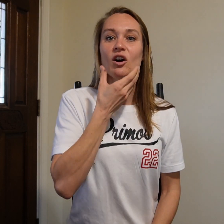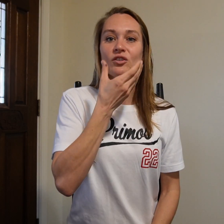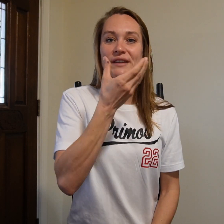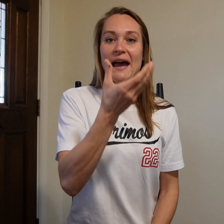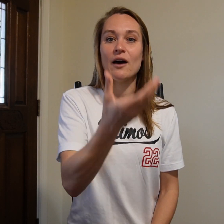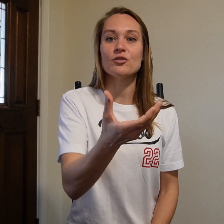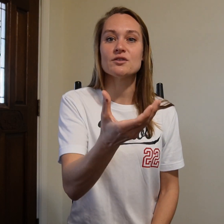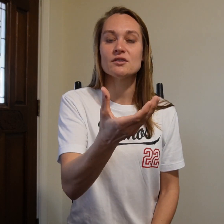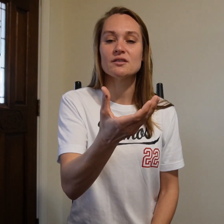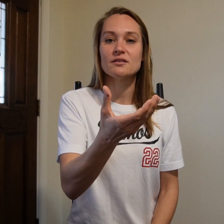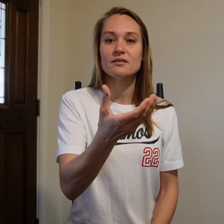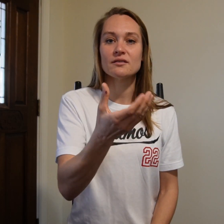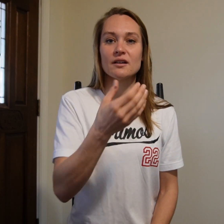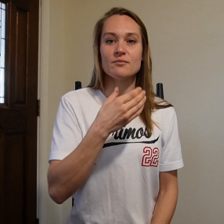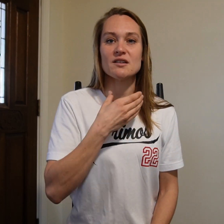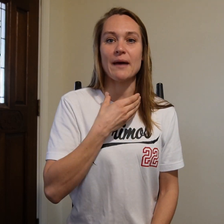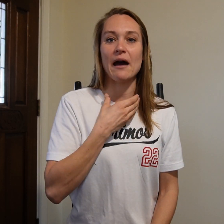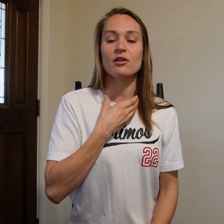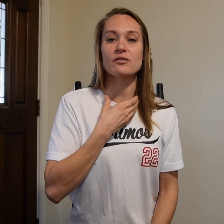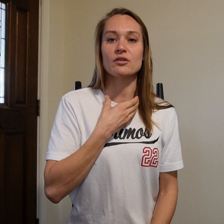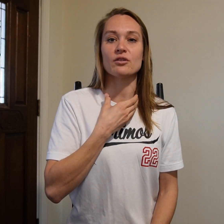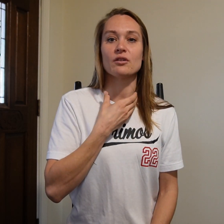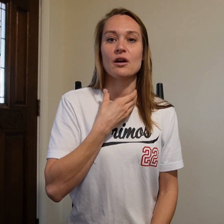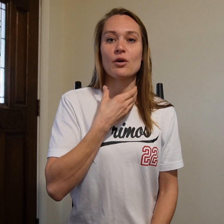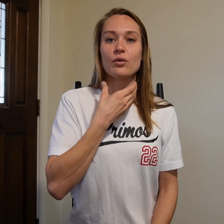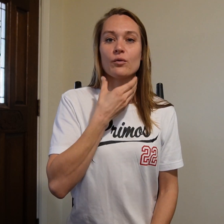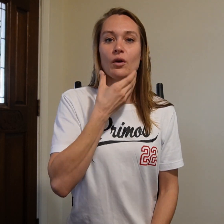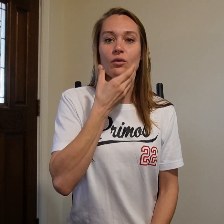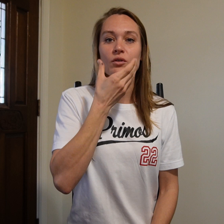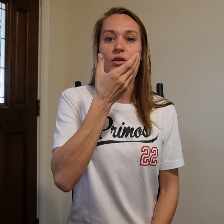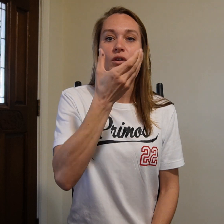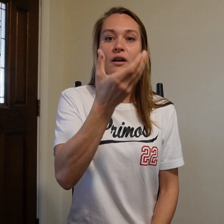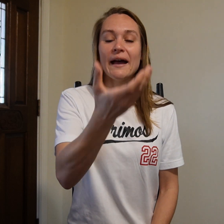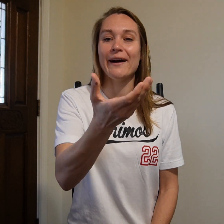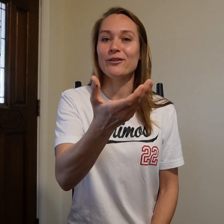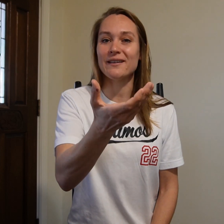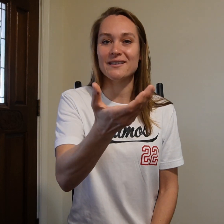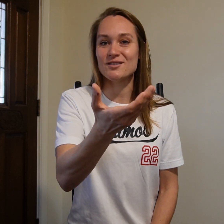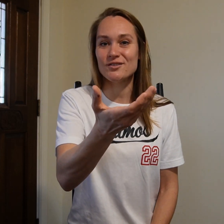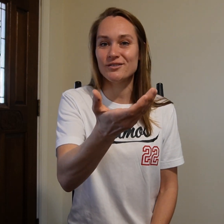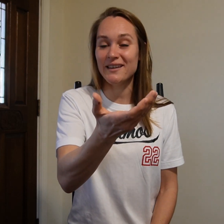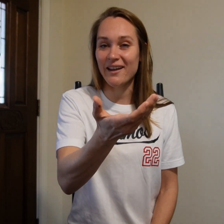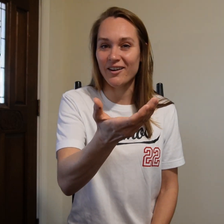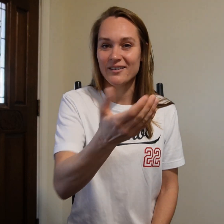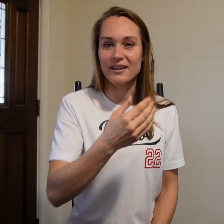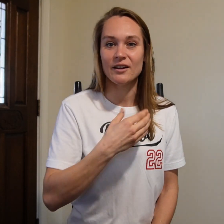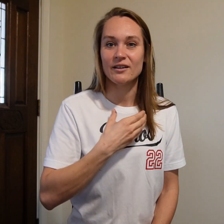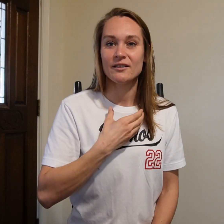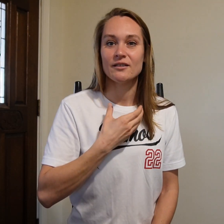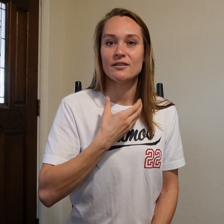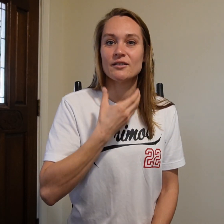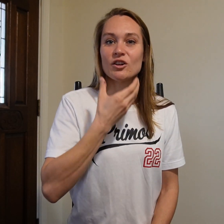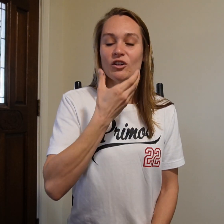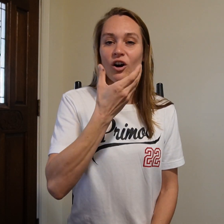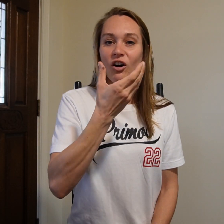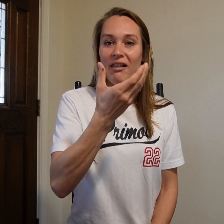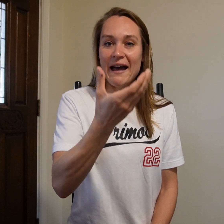calls out. Comes up out of your throat, out into the air. Call